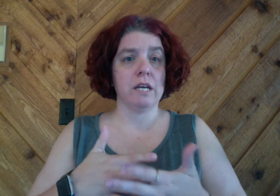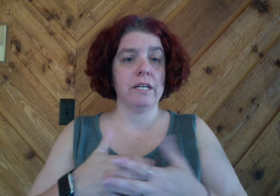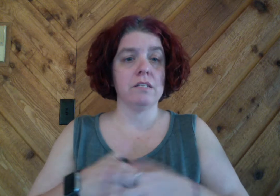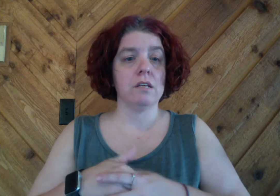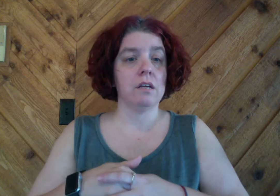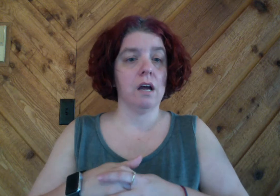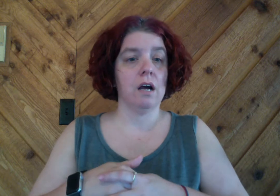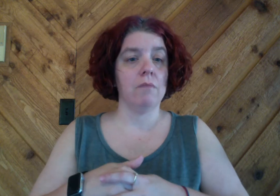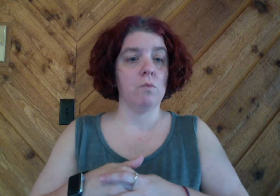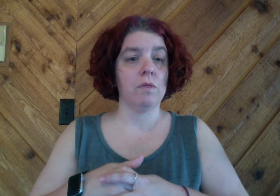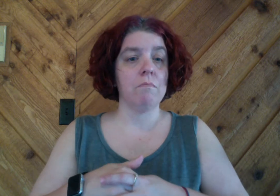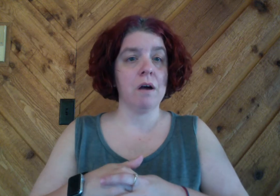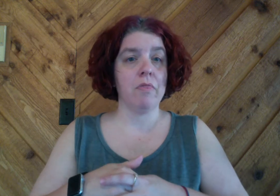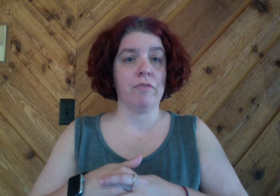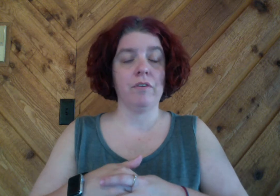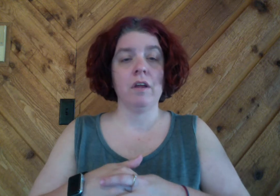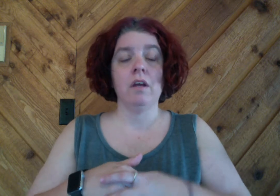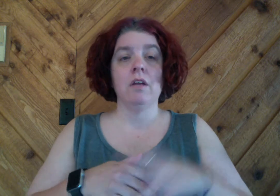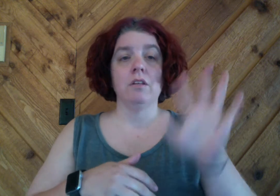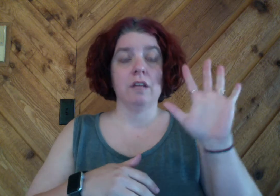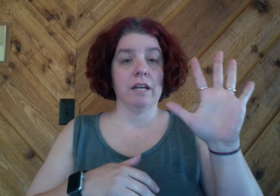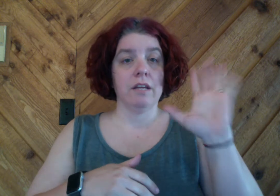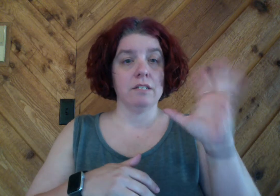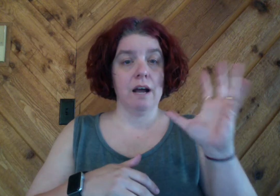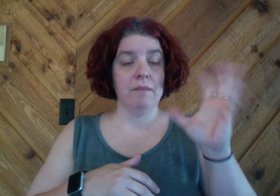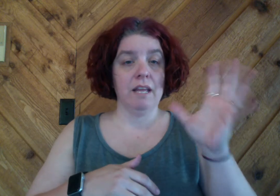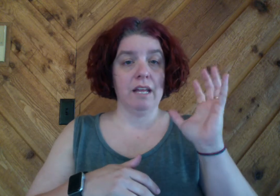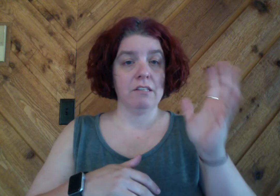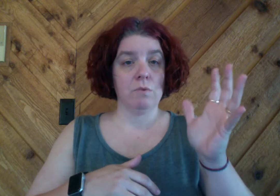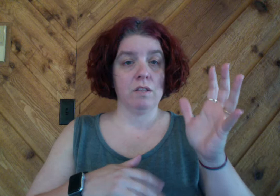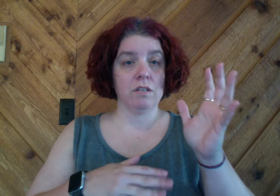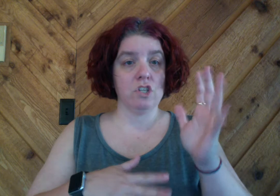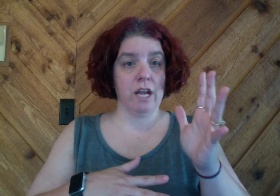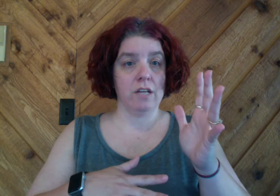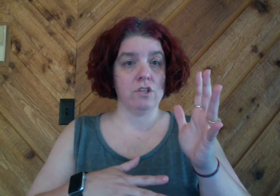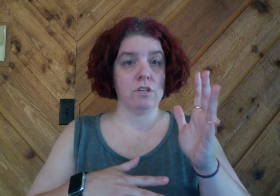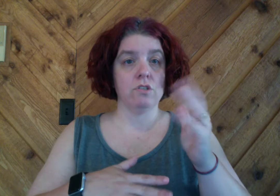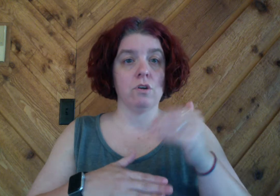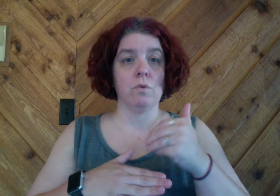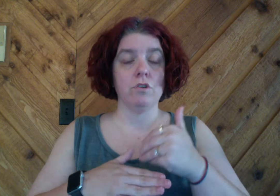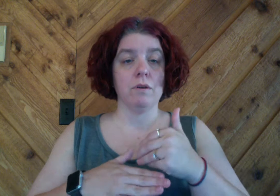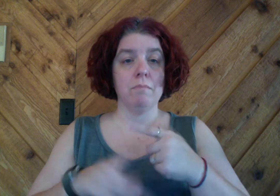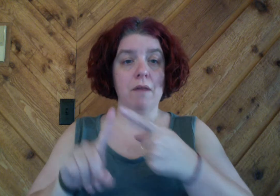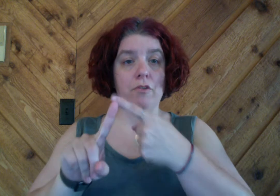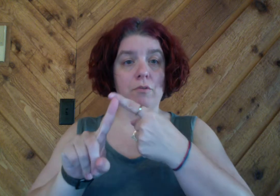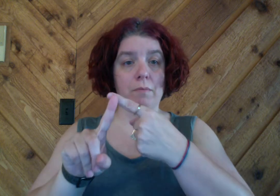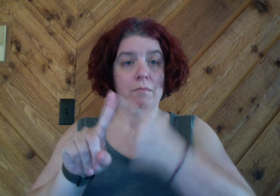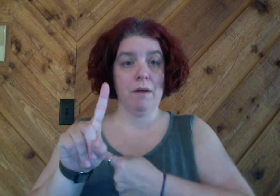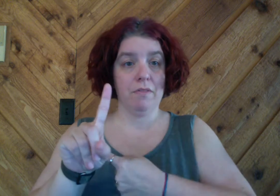signs. With months, again, dominant hand's the one that's going to change. So when you're doing months, remember month is